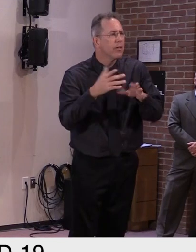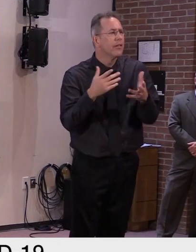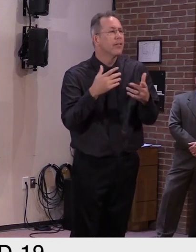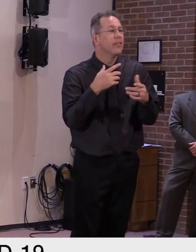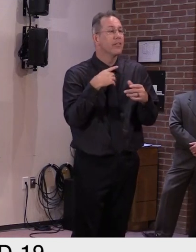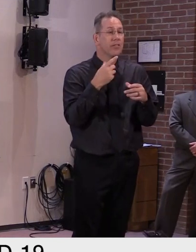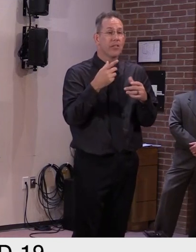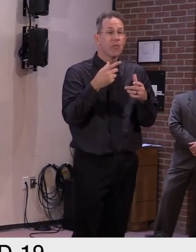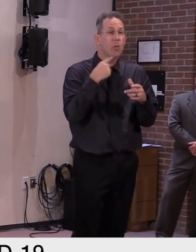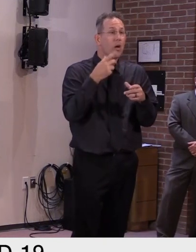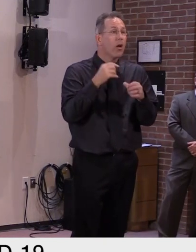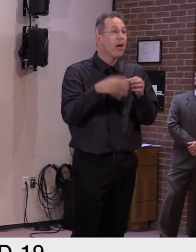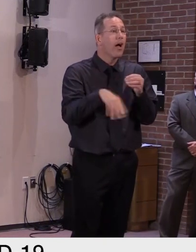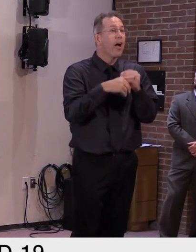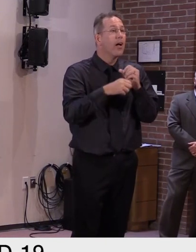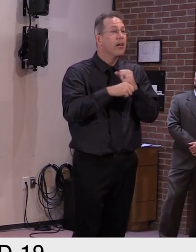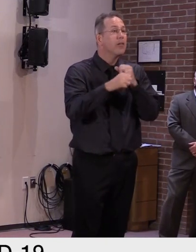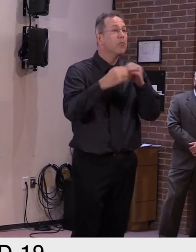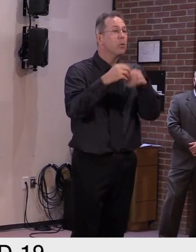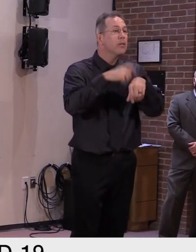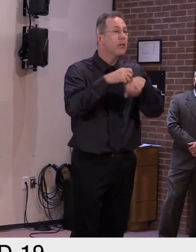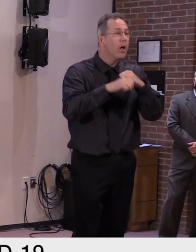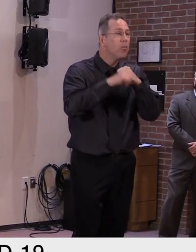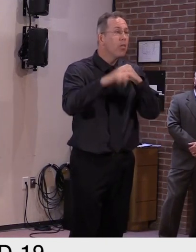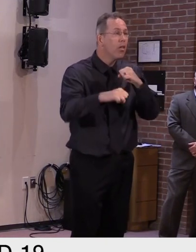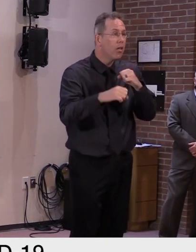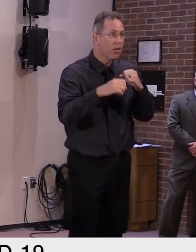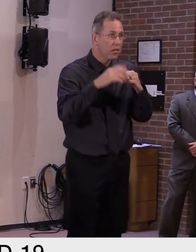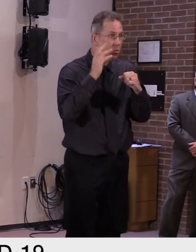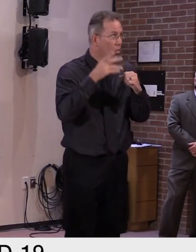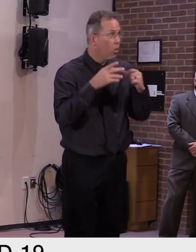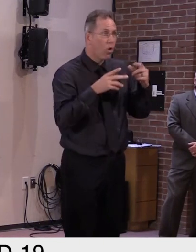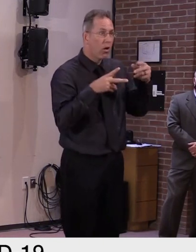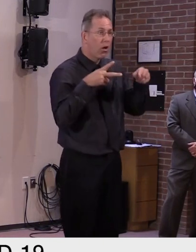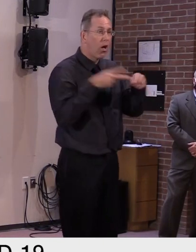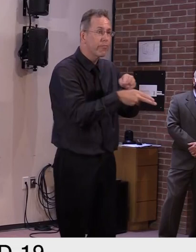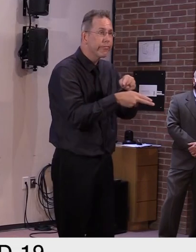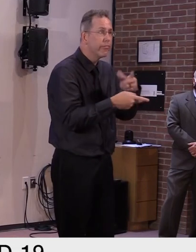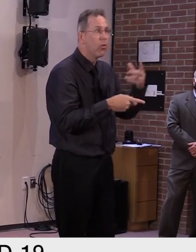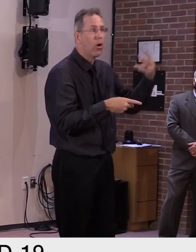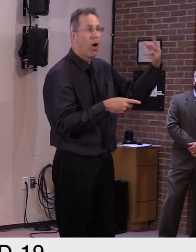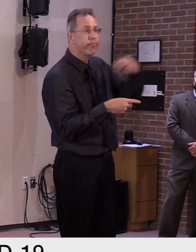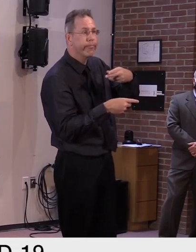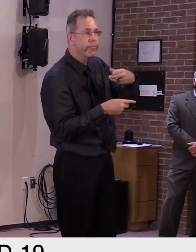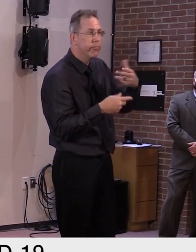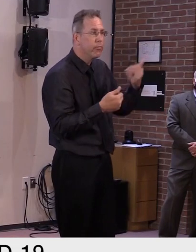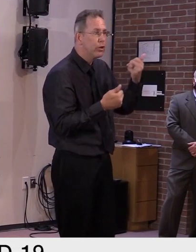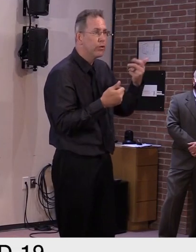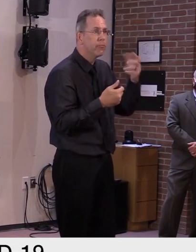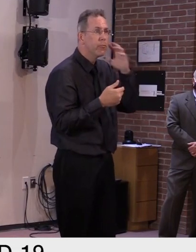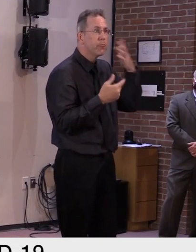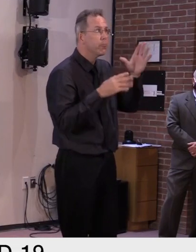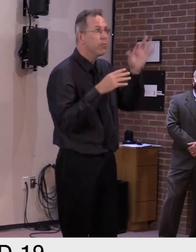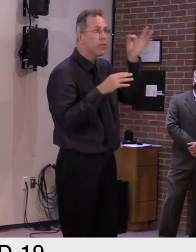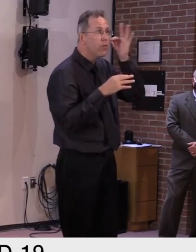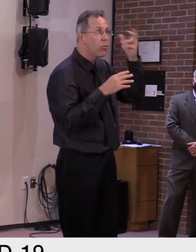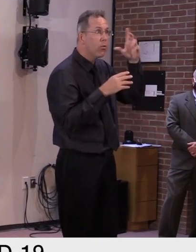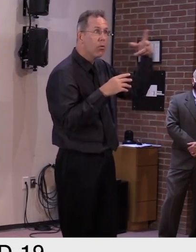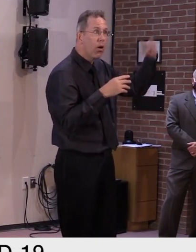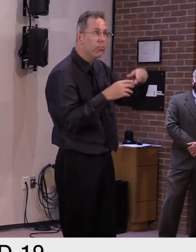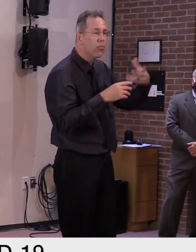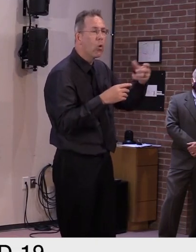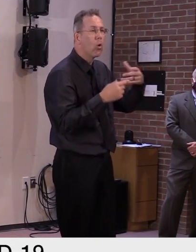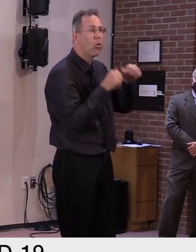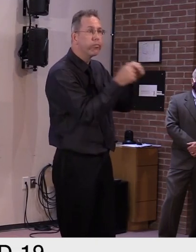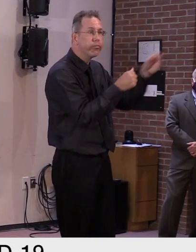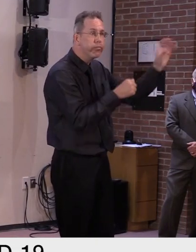changes, we will be letting folks know as well. But we haven't received any final word yet that we have triggered off. But it